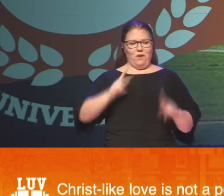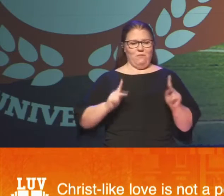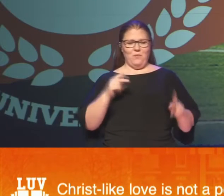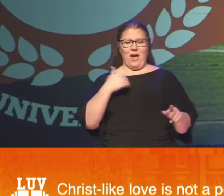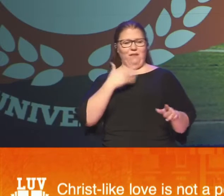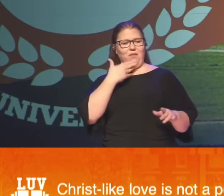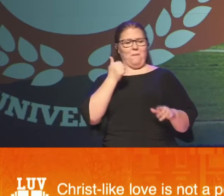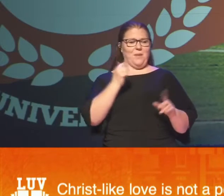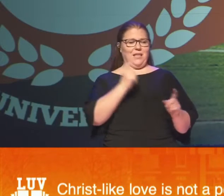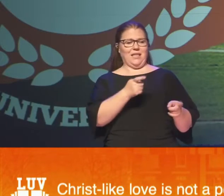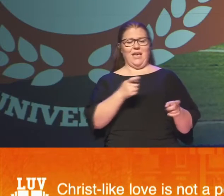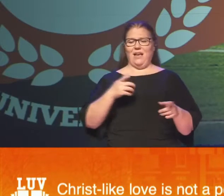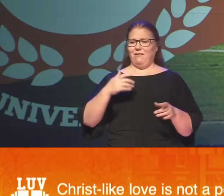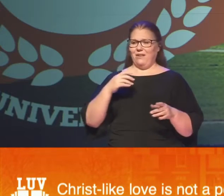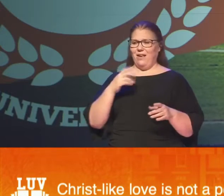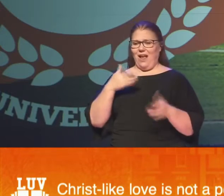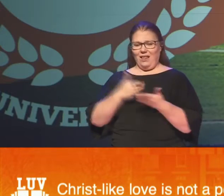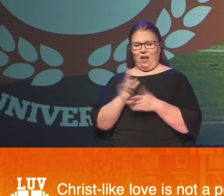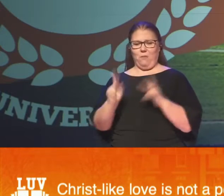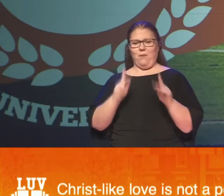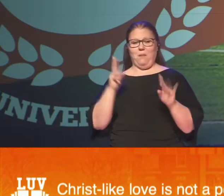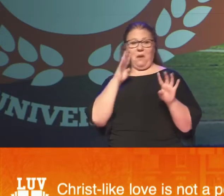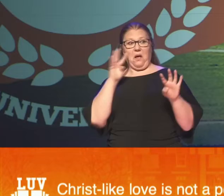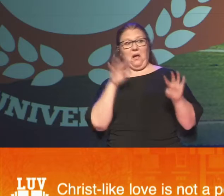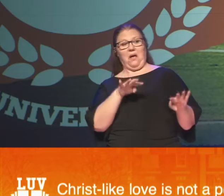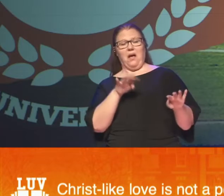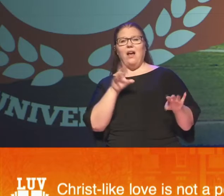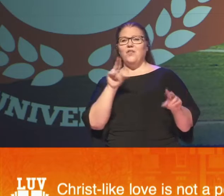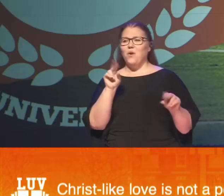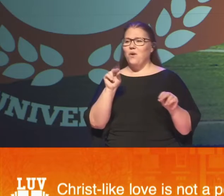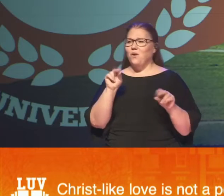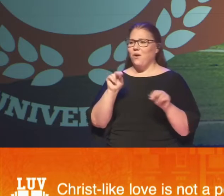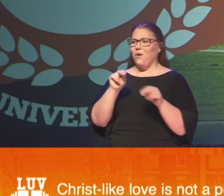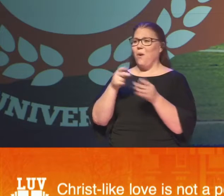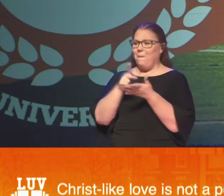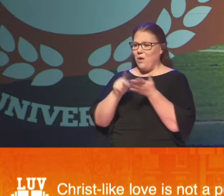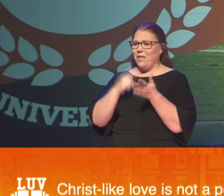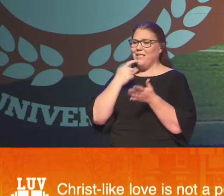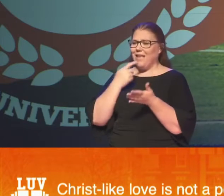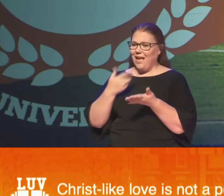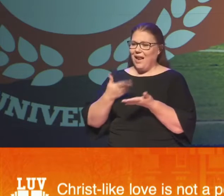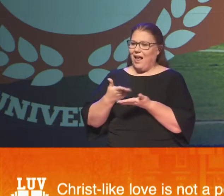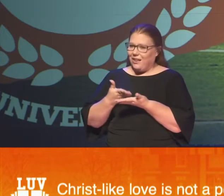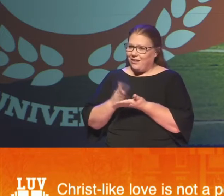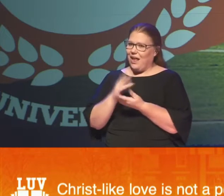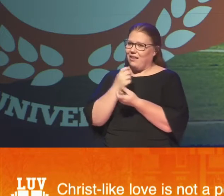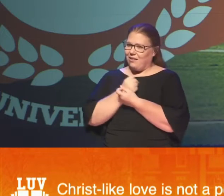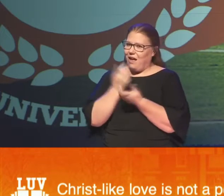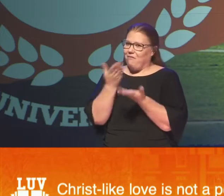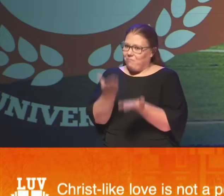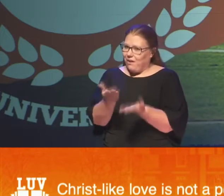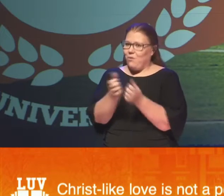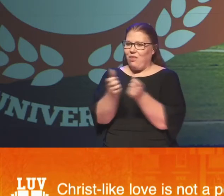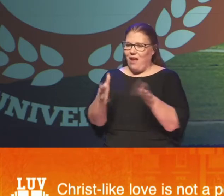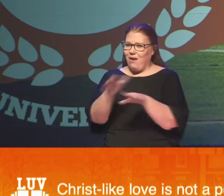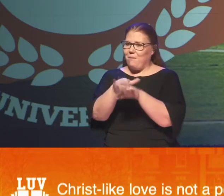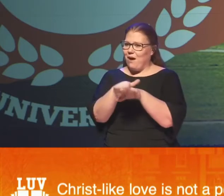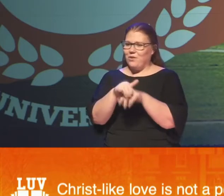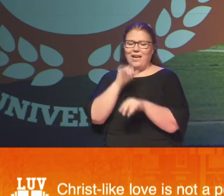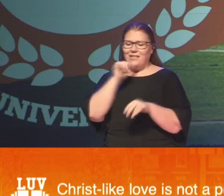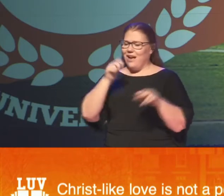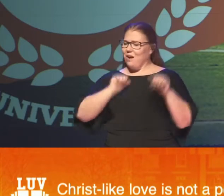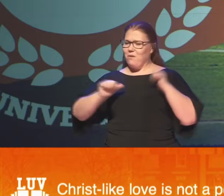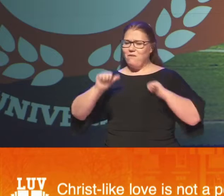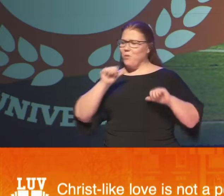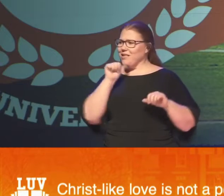gift, letting people see you. But Paul says, no. Let love be without hypocrisy. In other words, it shouldn't be a performance. It's not something